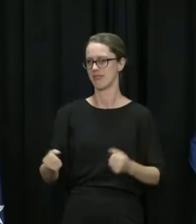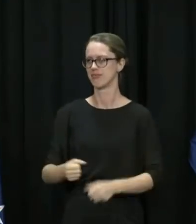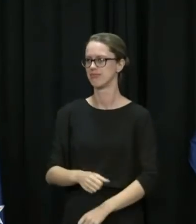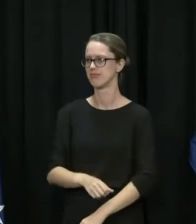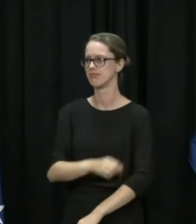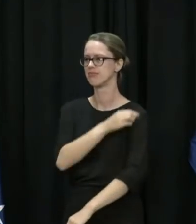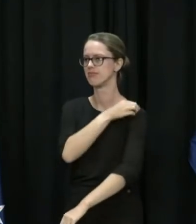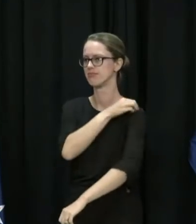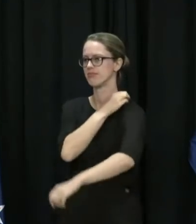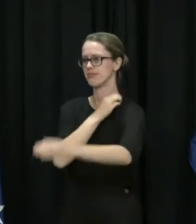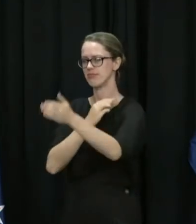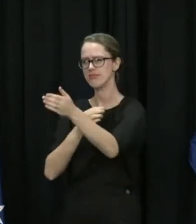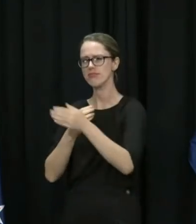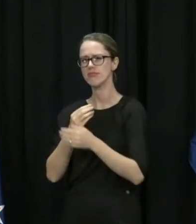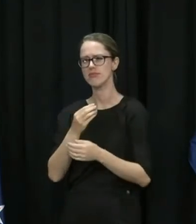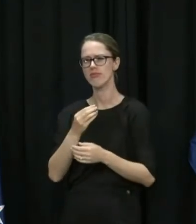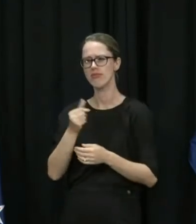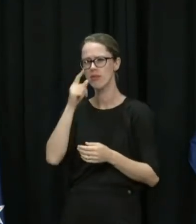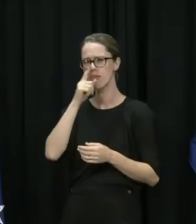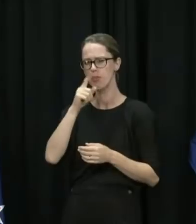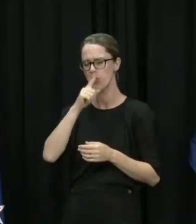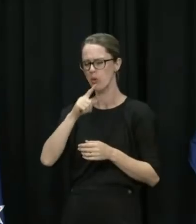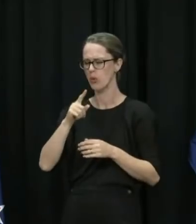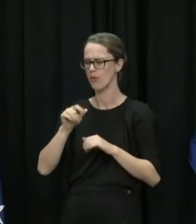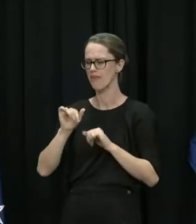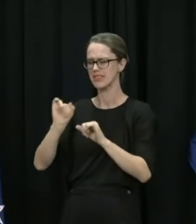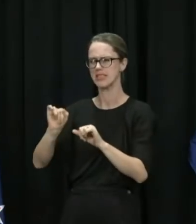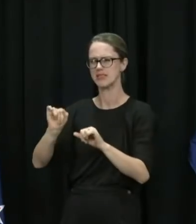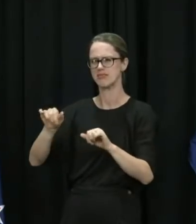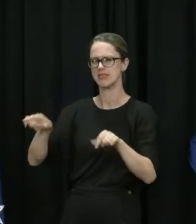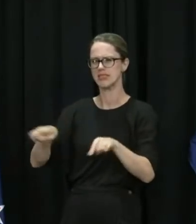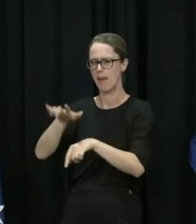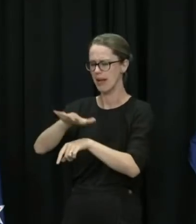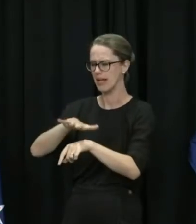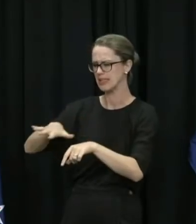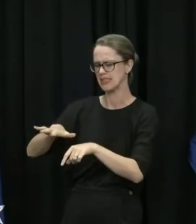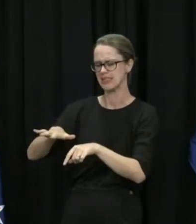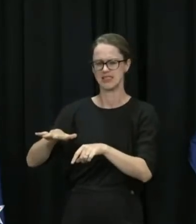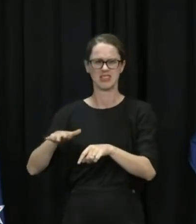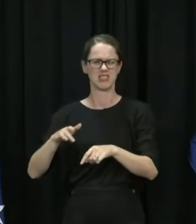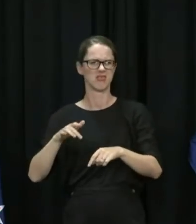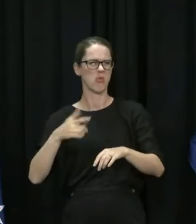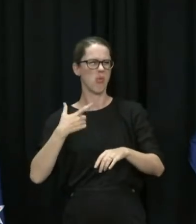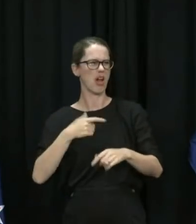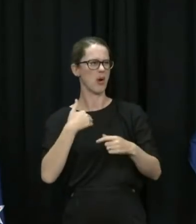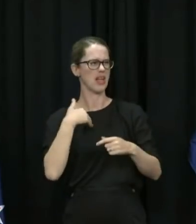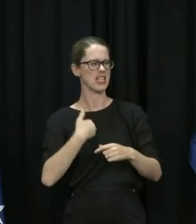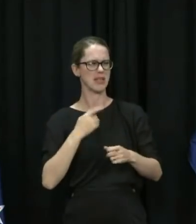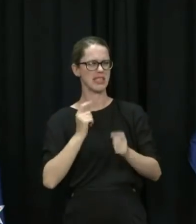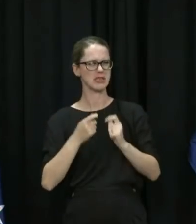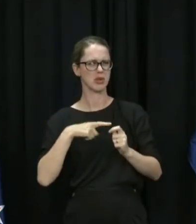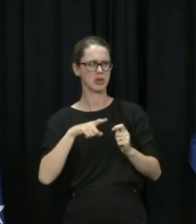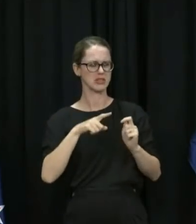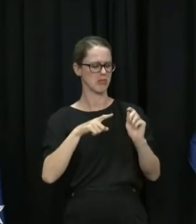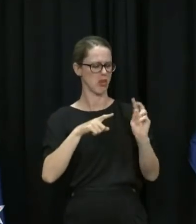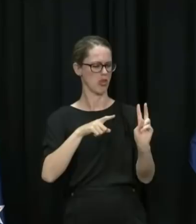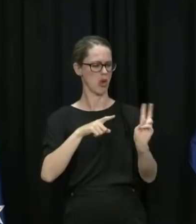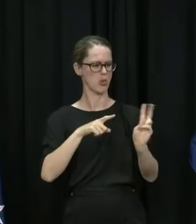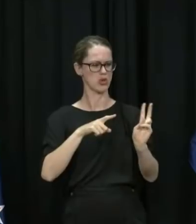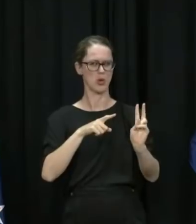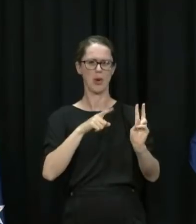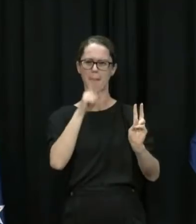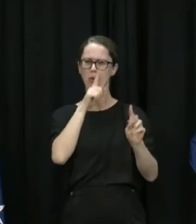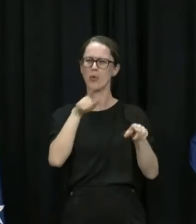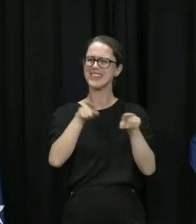some of these places that are considered I think it's the casual plus category, isn't it, might sort of go, well, why would I need to be tested when people are in the same car for